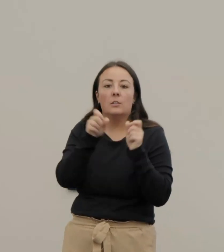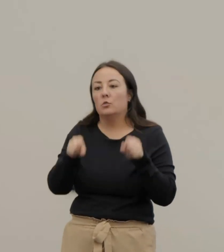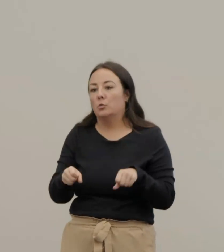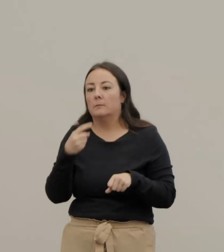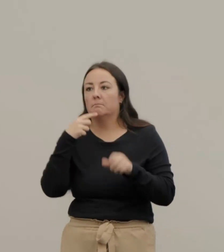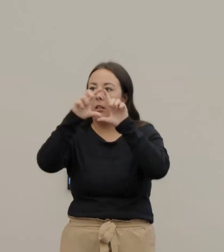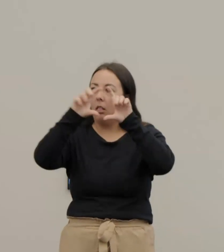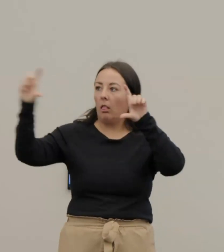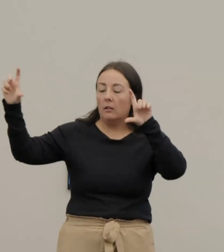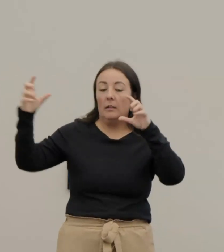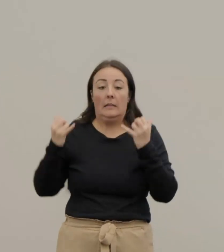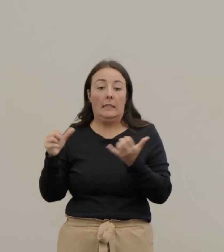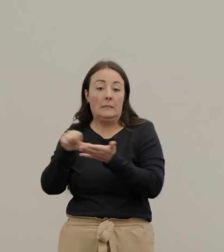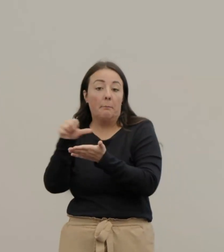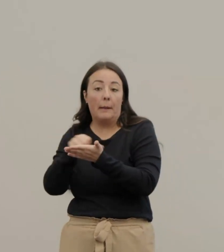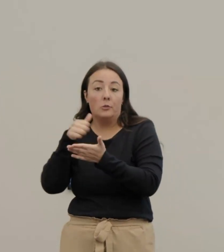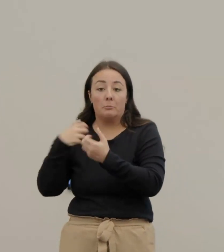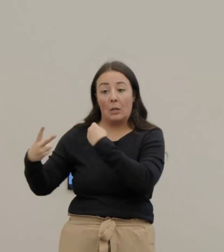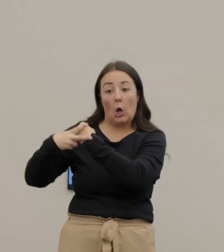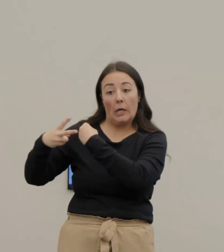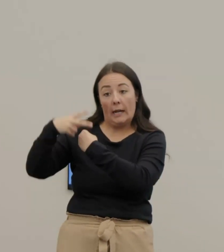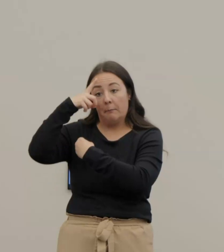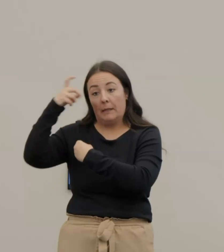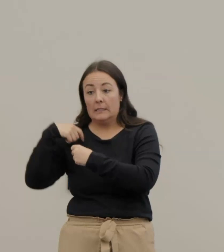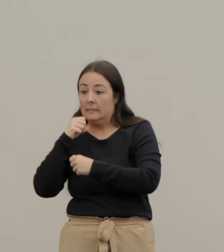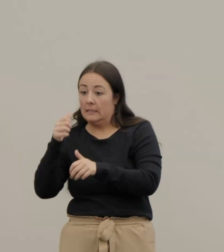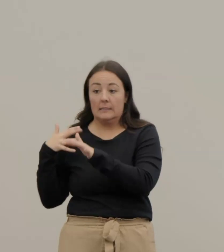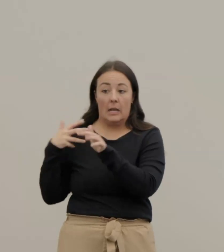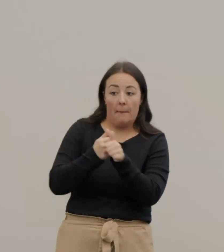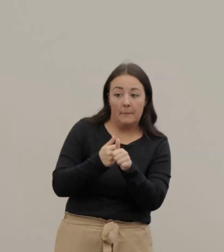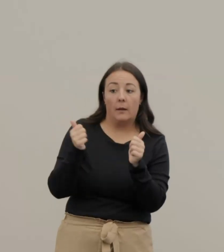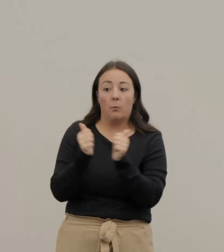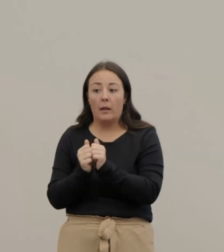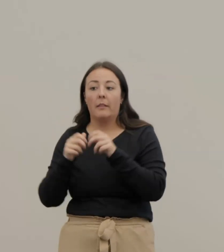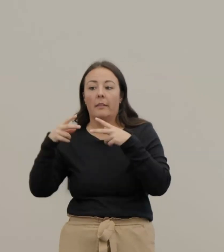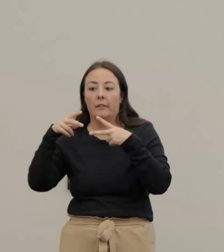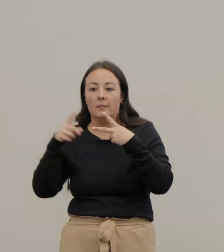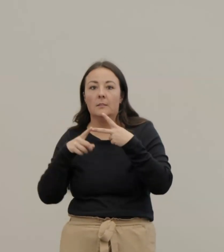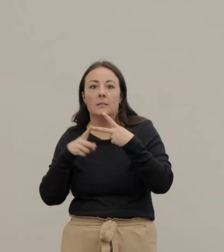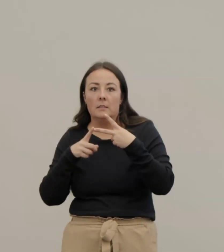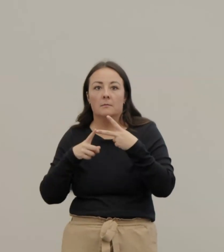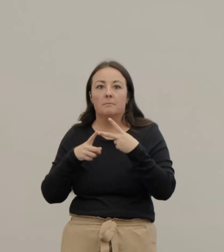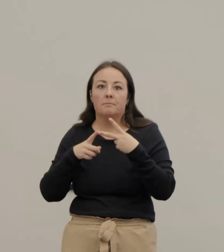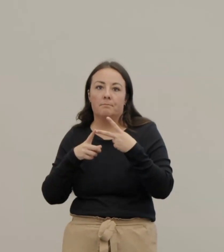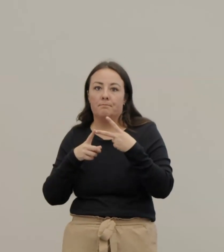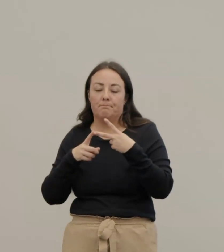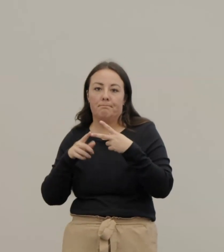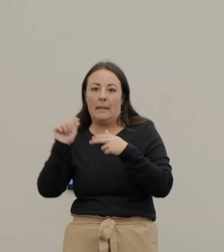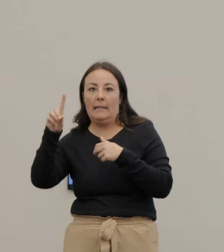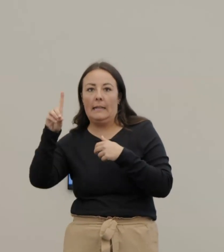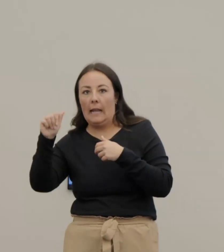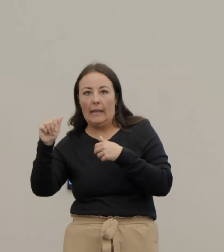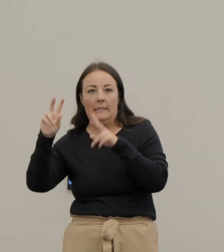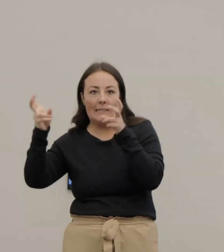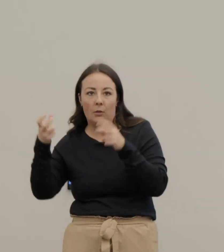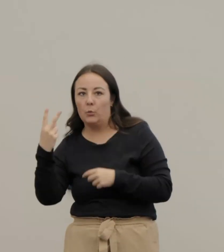mandate for web content accessibility guidelines 2.1 level AA compliant content. Wordy, I'm not a